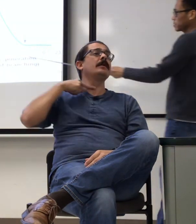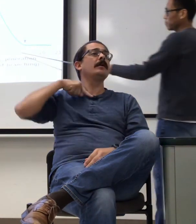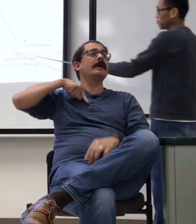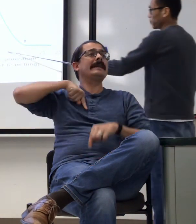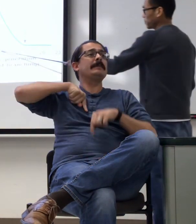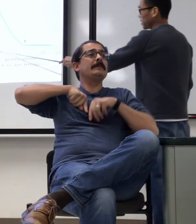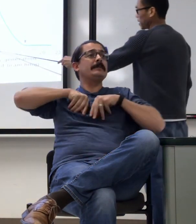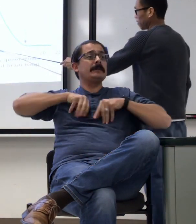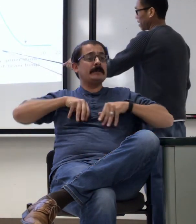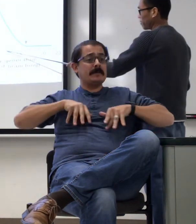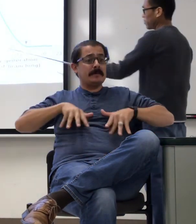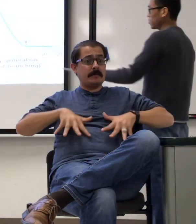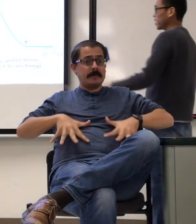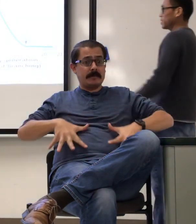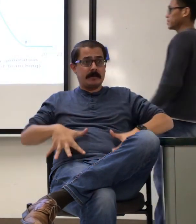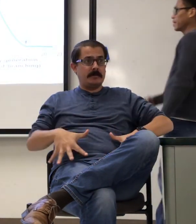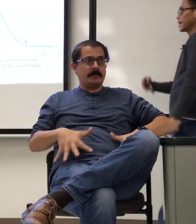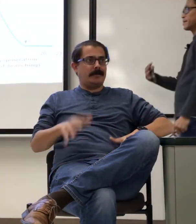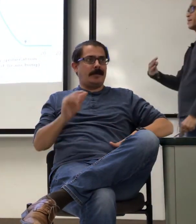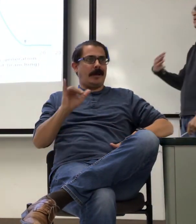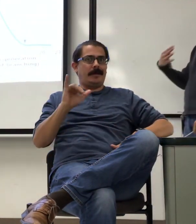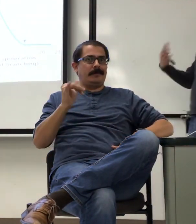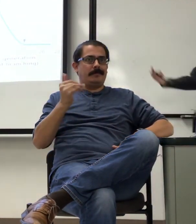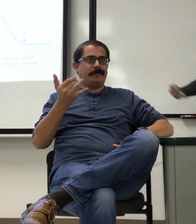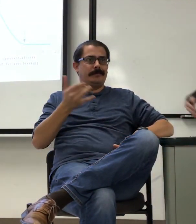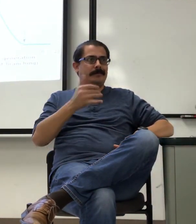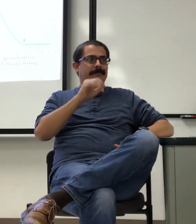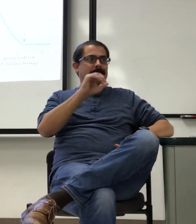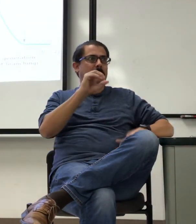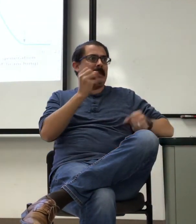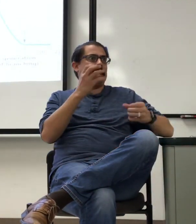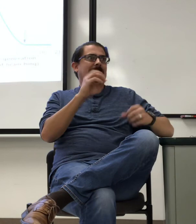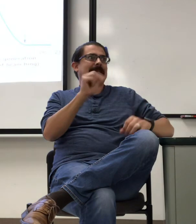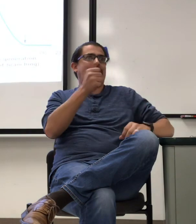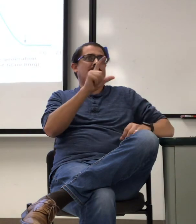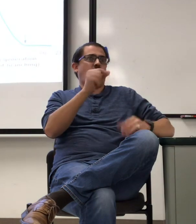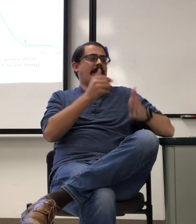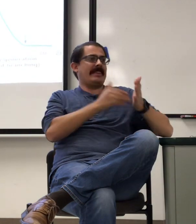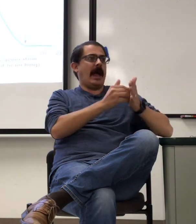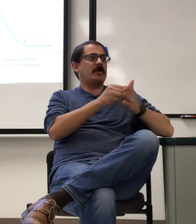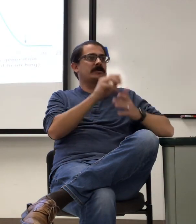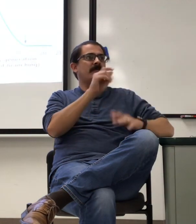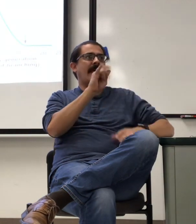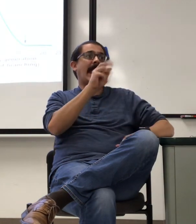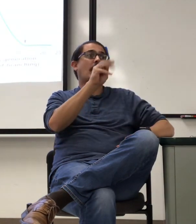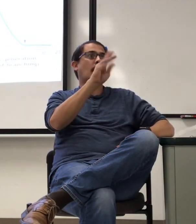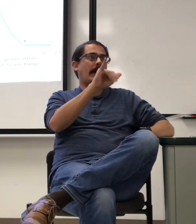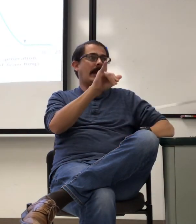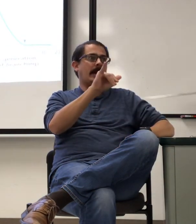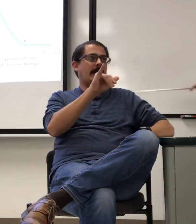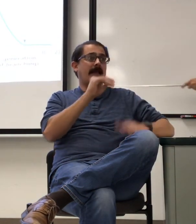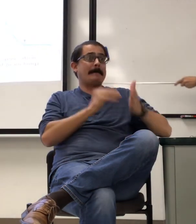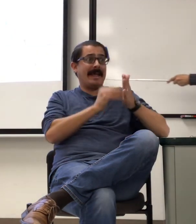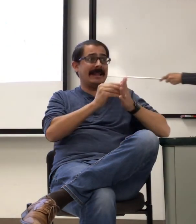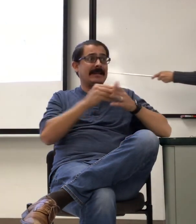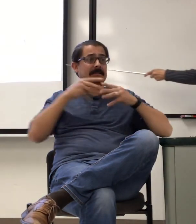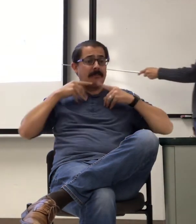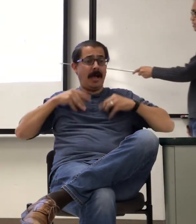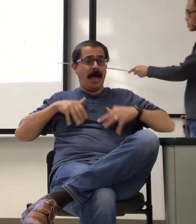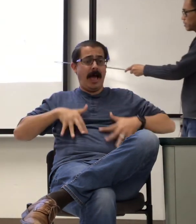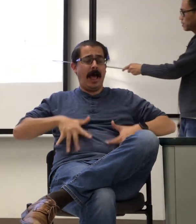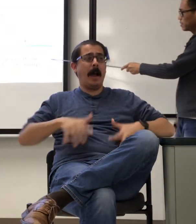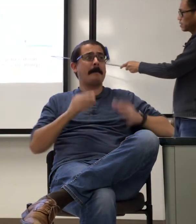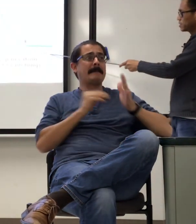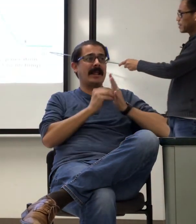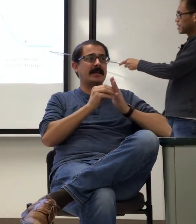lungs, 10, 11, I mean, you get into like tens of thousands of airways. You get up into the millions of